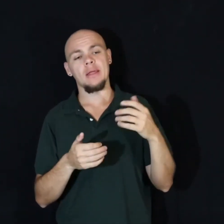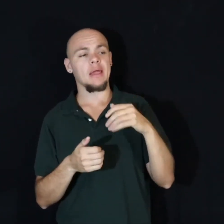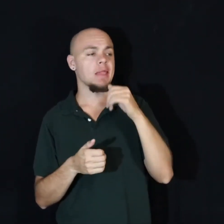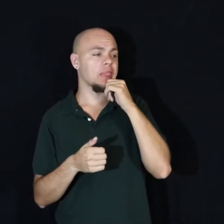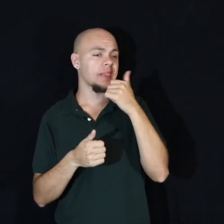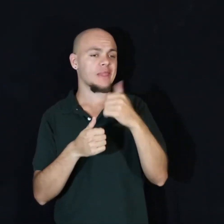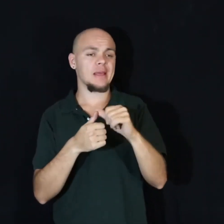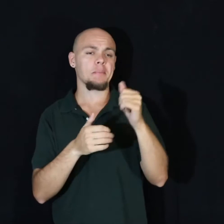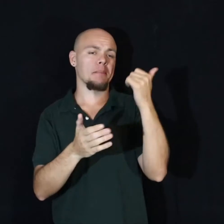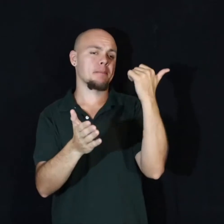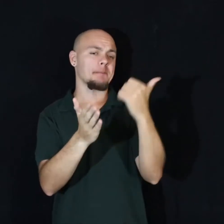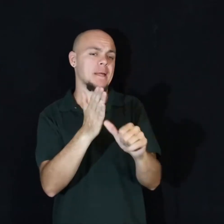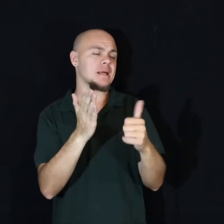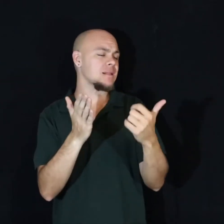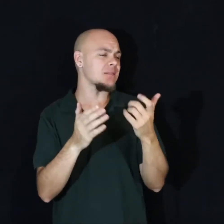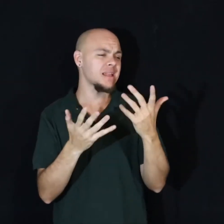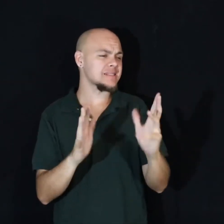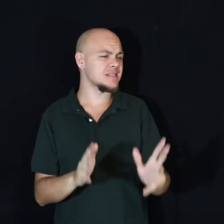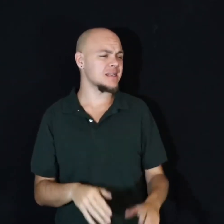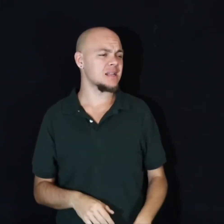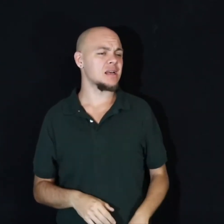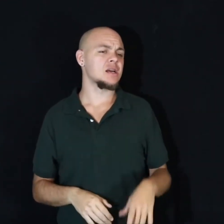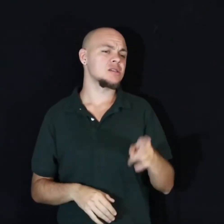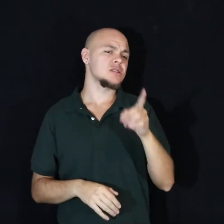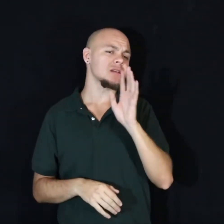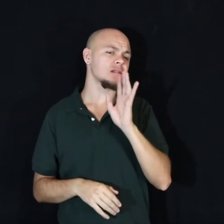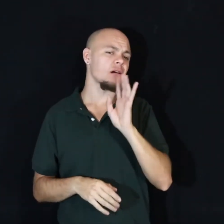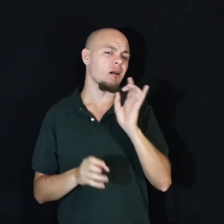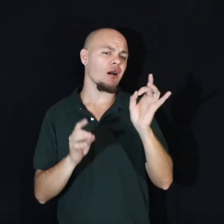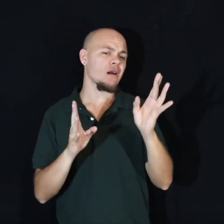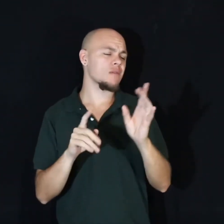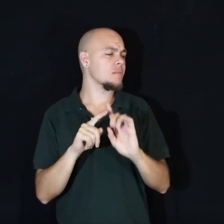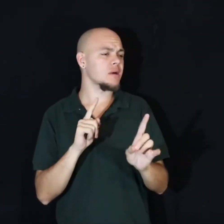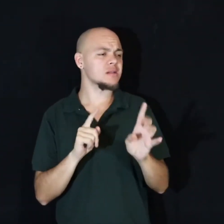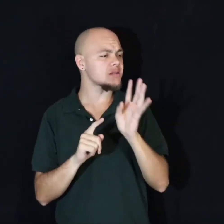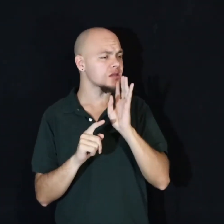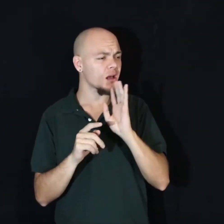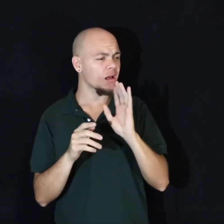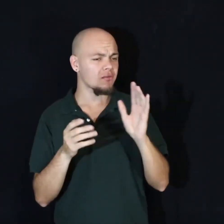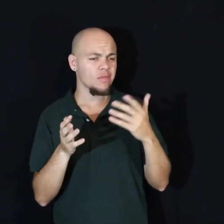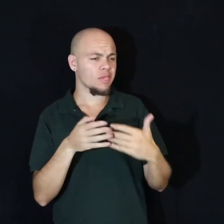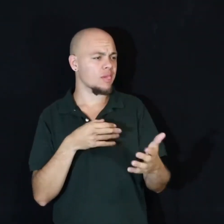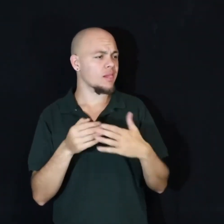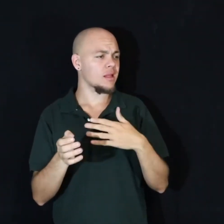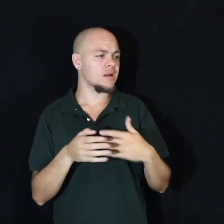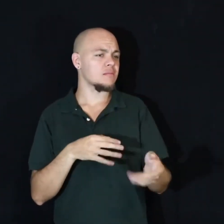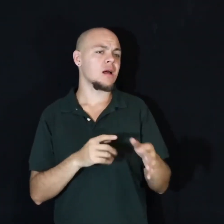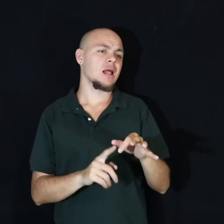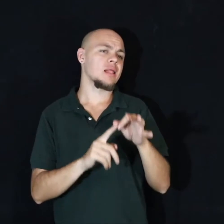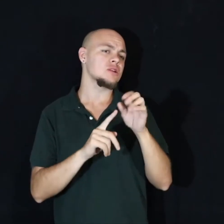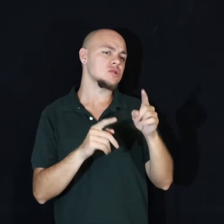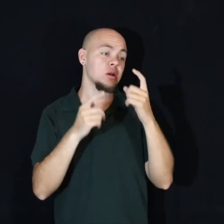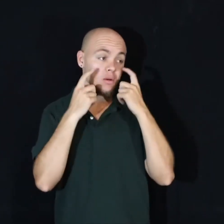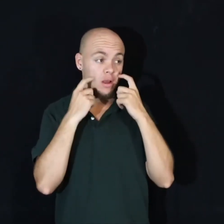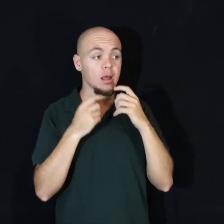I'd like to know. She talks awful, but talk don't hurt. Anyways, it don't if she don't cry. Jim, I'll give you a marble. I'll give you a white